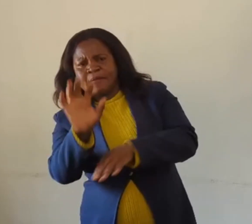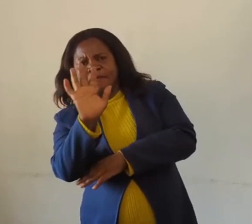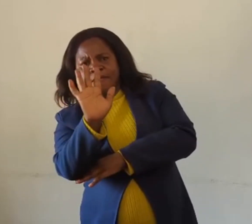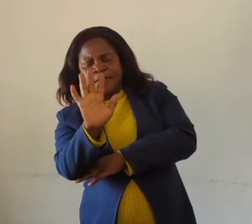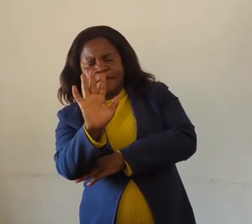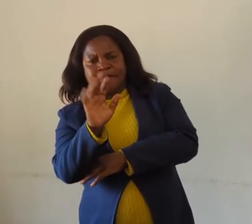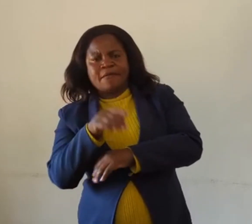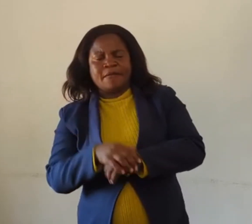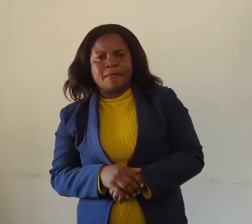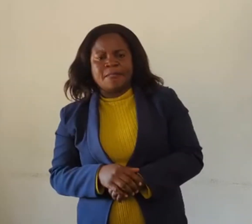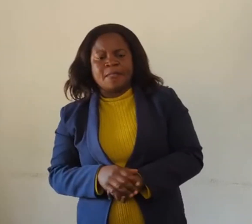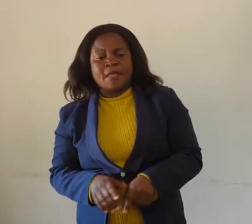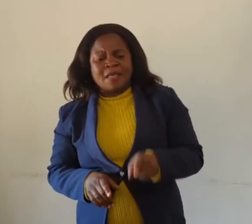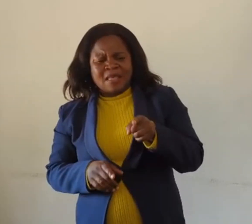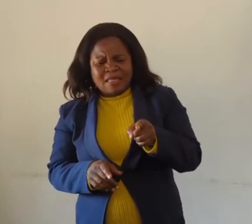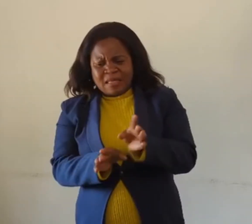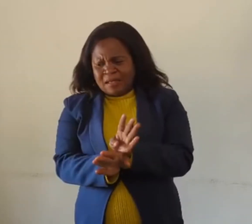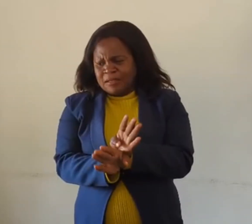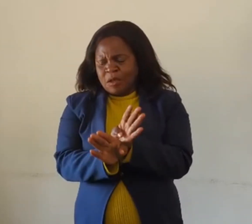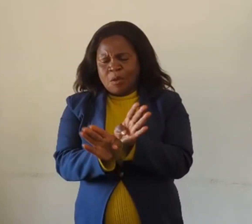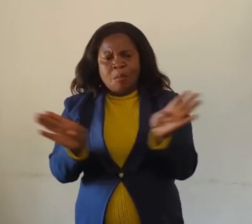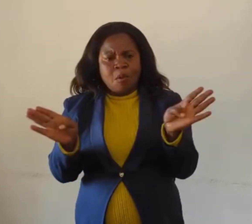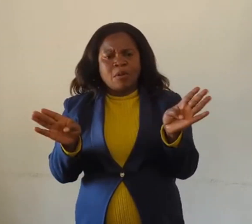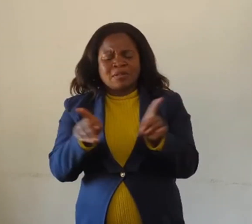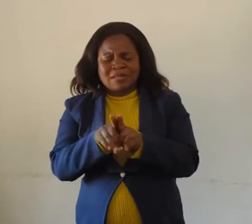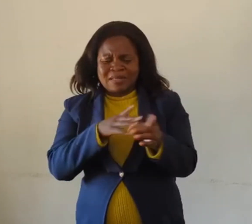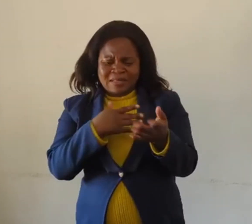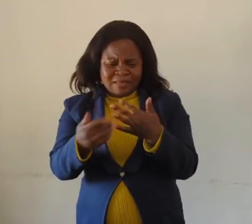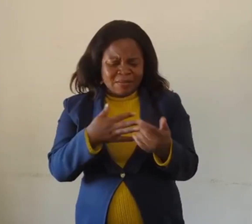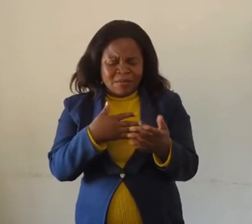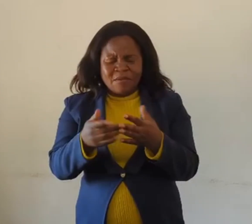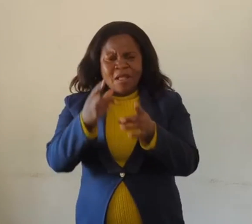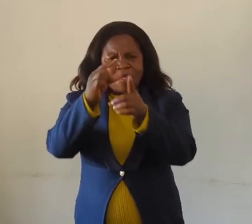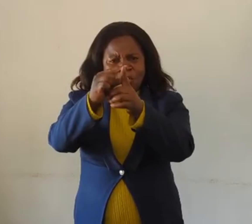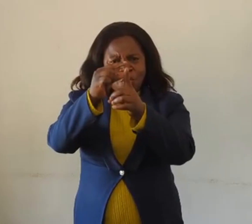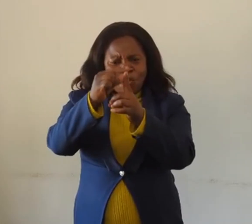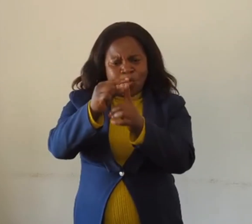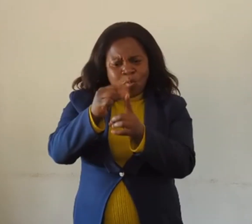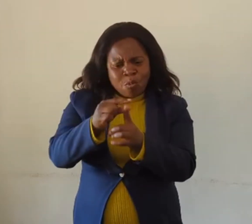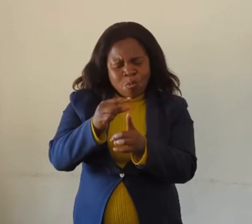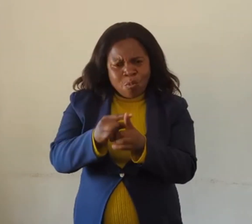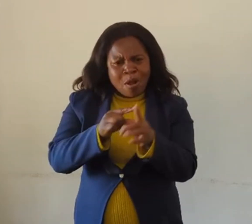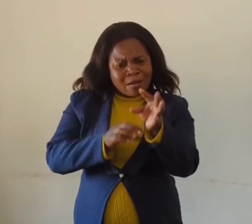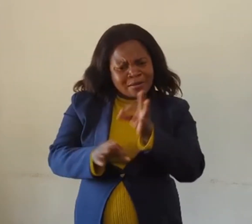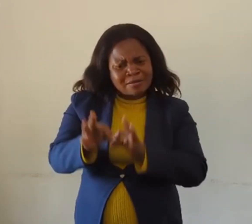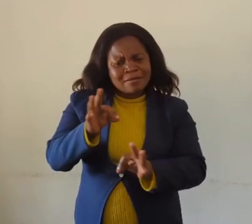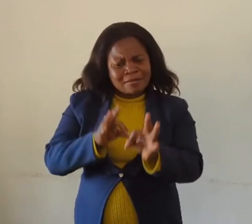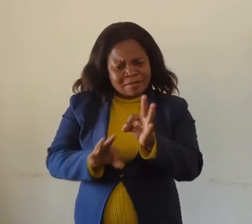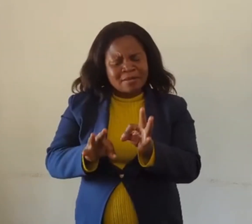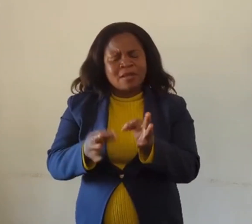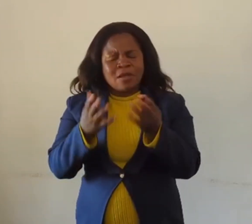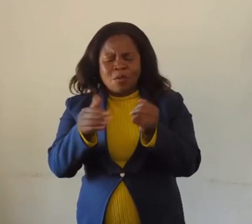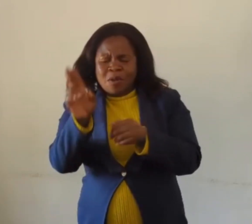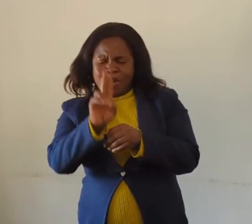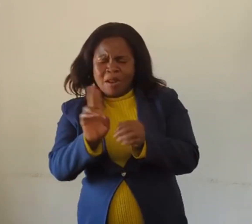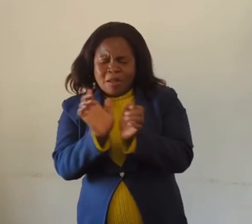This broadens and simplifies the wording so that it applies generally to the ballot